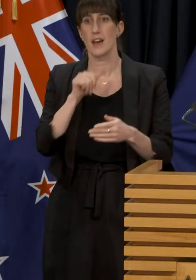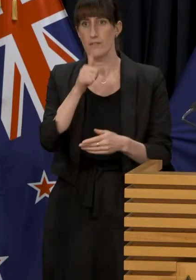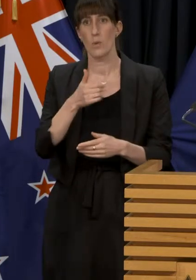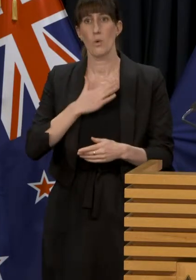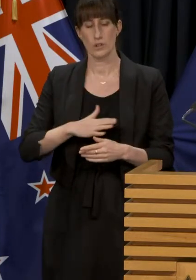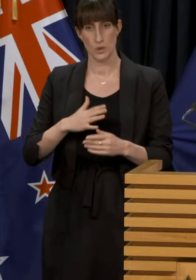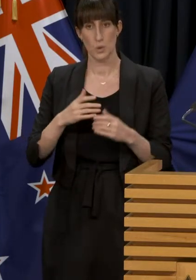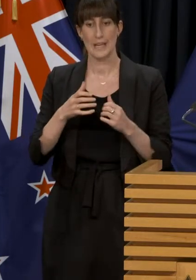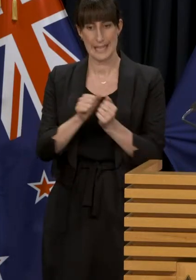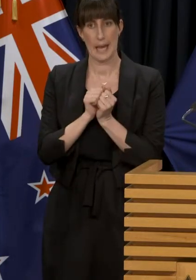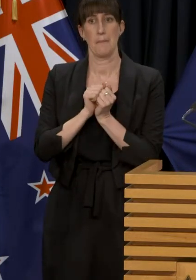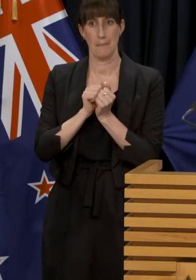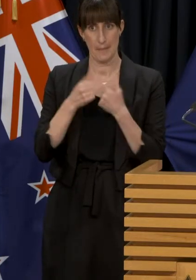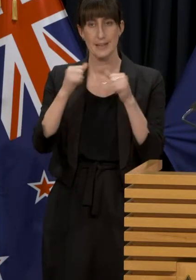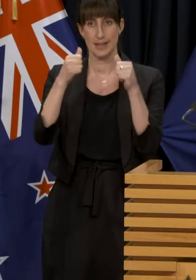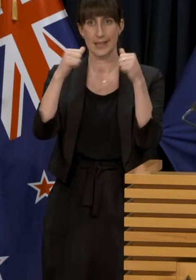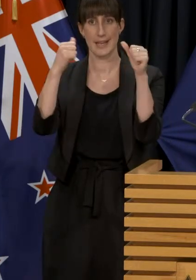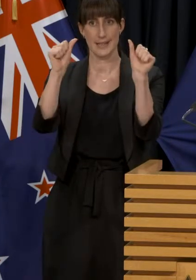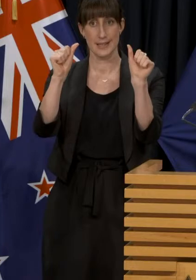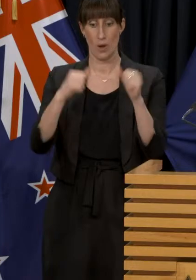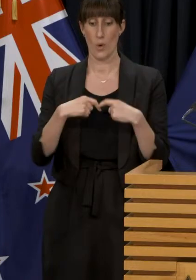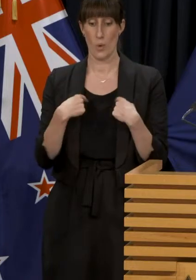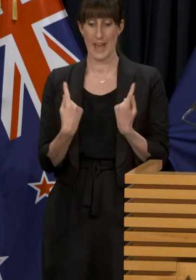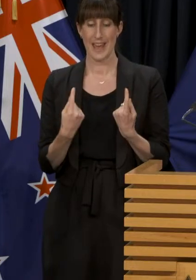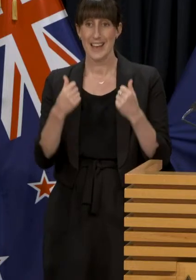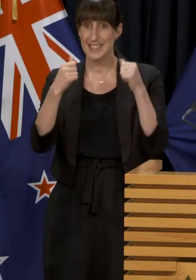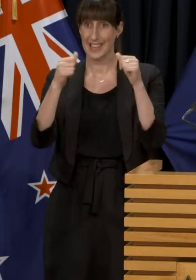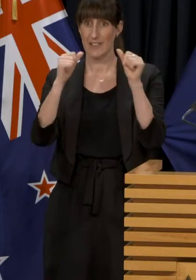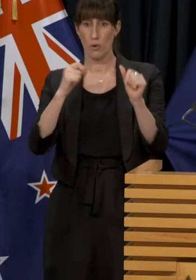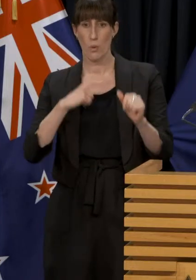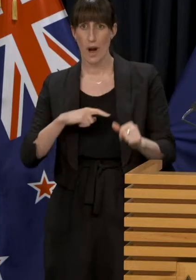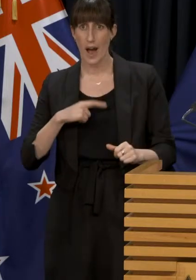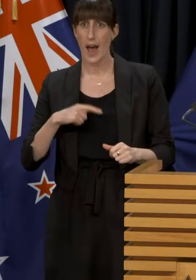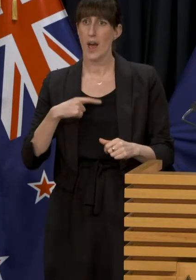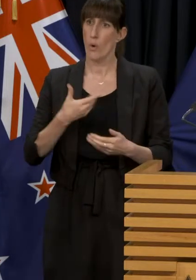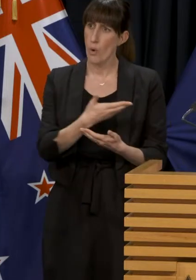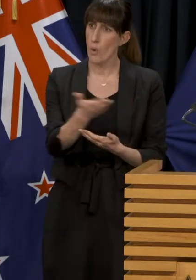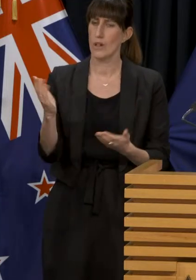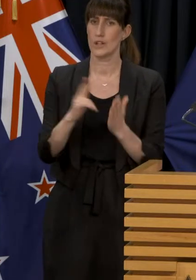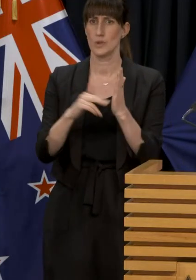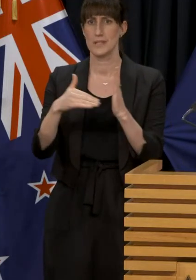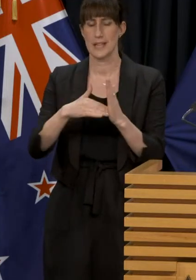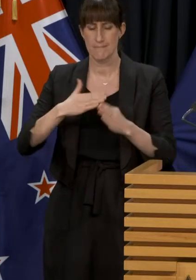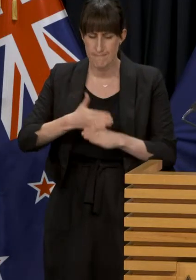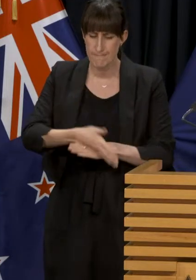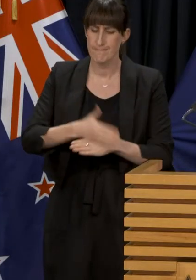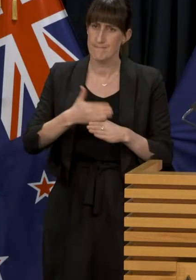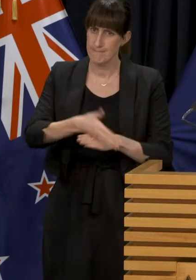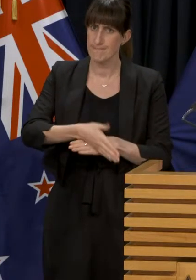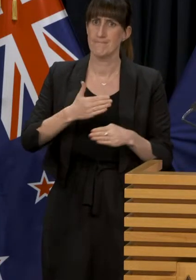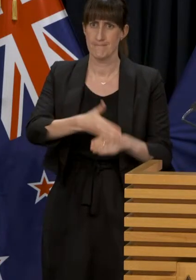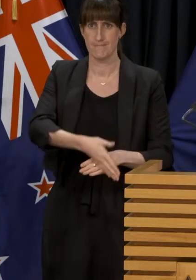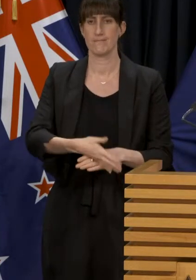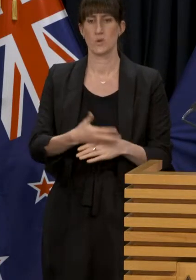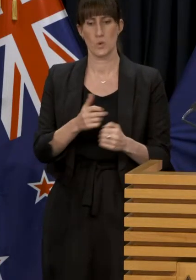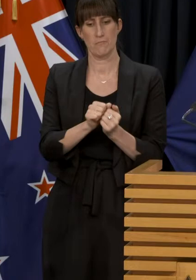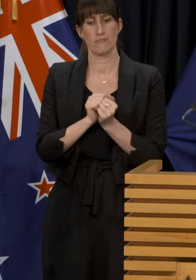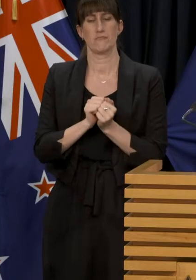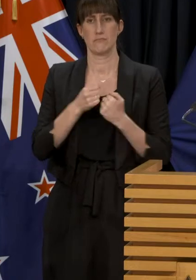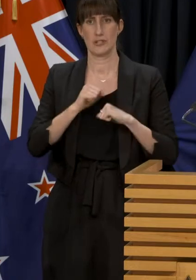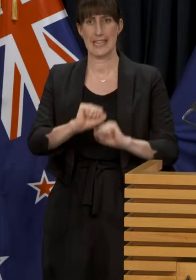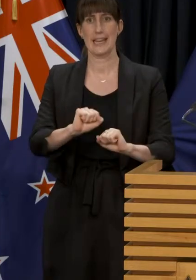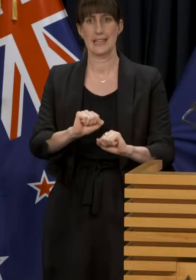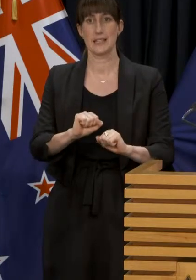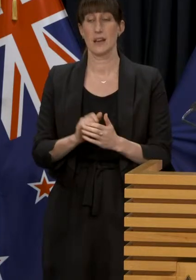a direct result of the sacrifices all New Zealanders have made. We see every day from overseas what can happen if we are